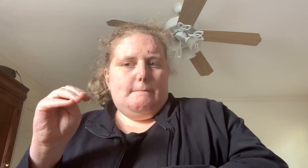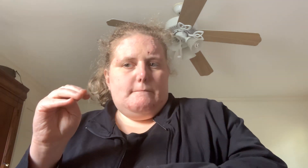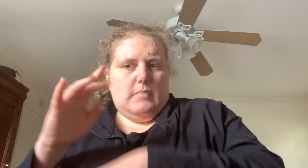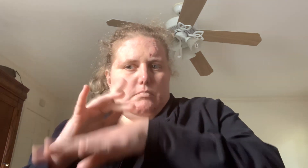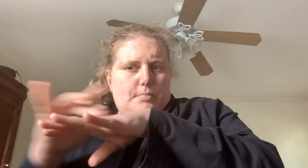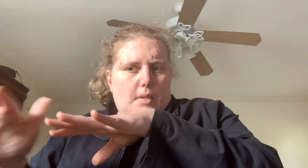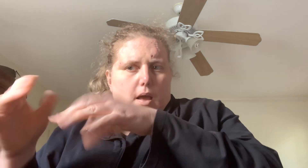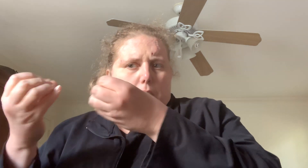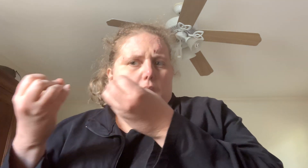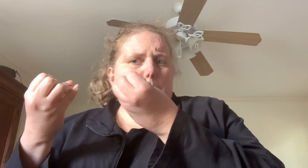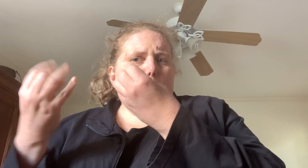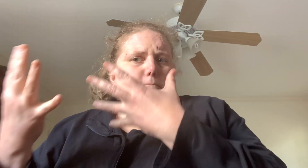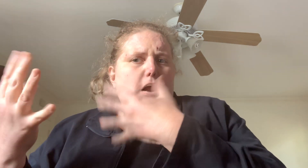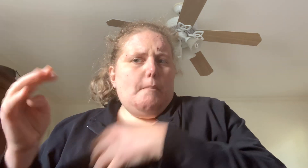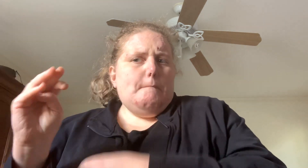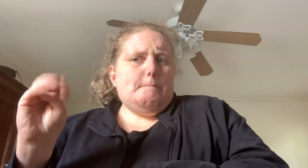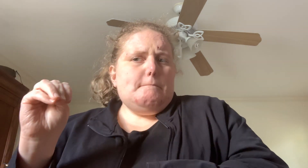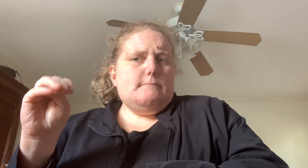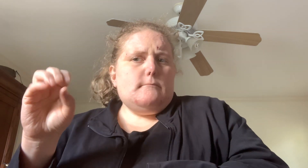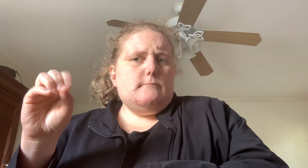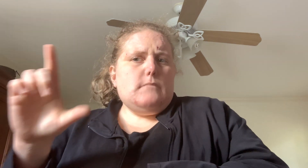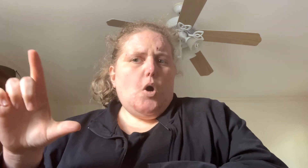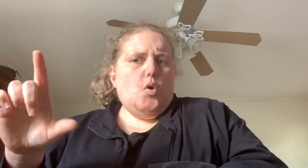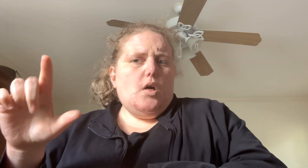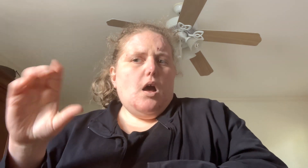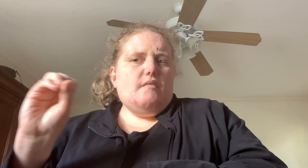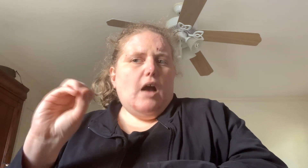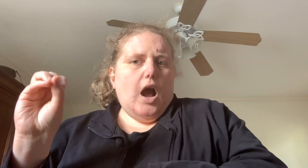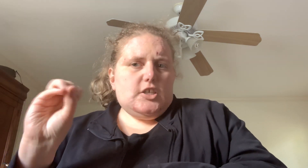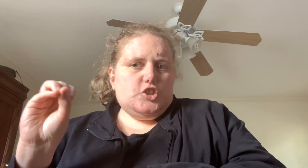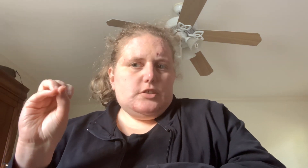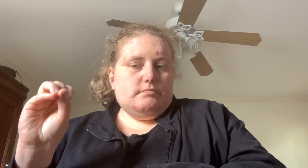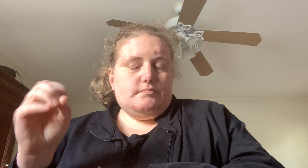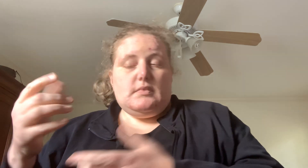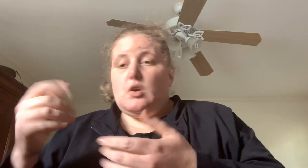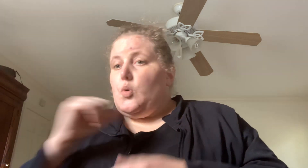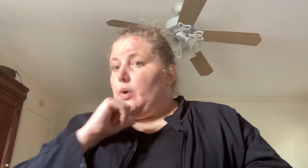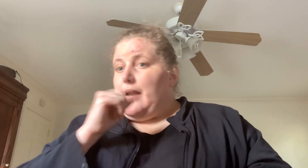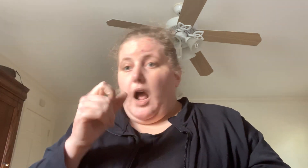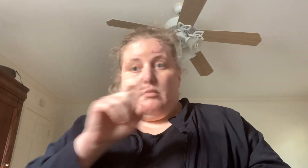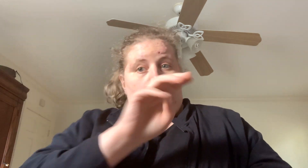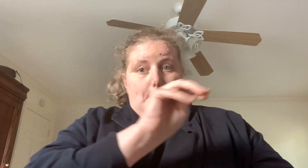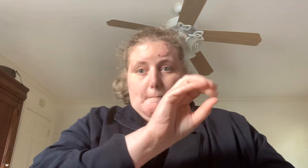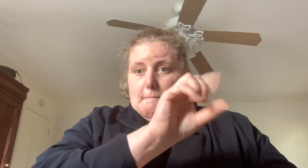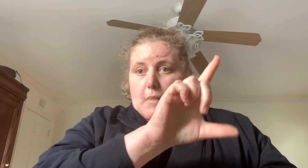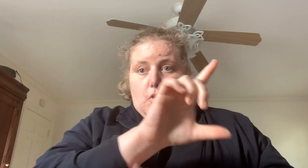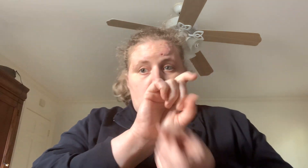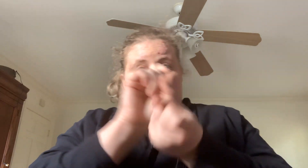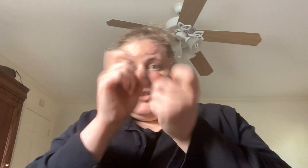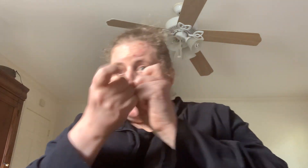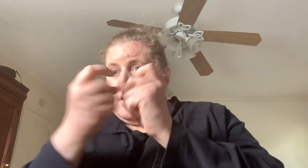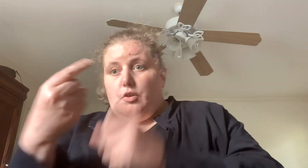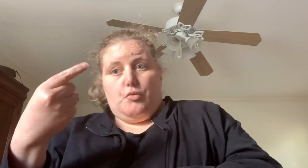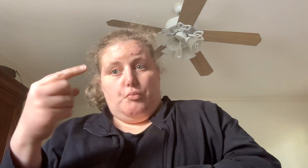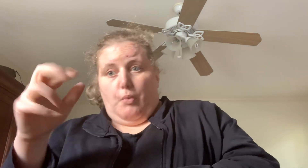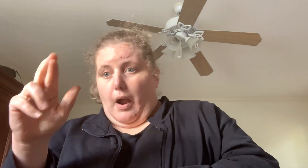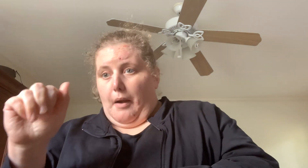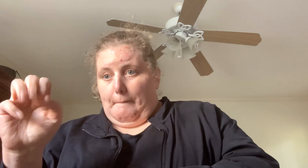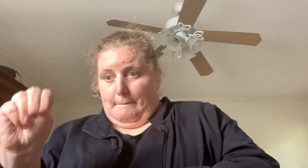So here now we're not going to mole to grams, and the reason I'm doing this one is I want you to be able to pay attention to if we're